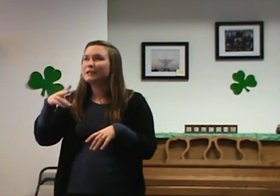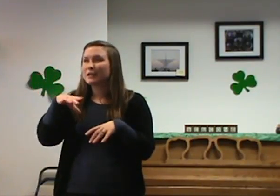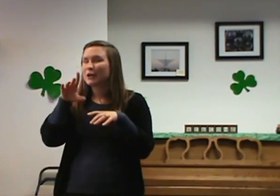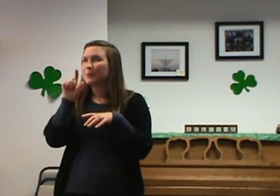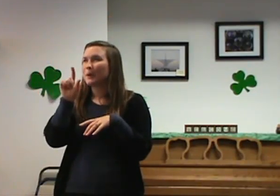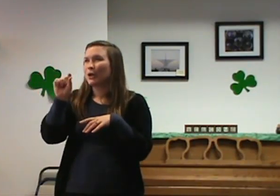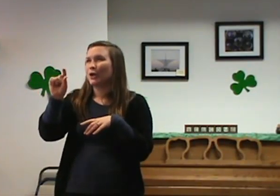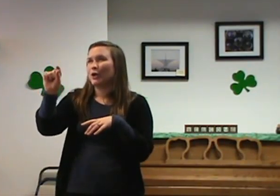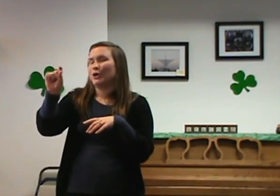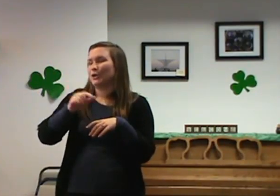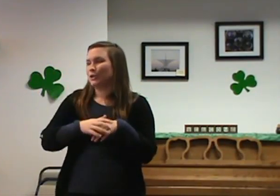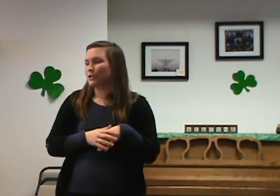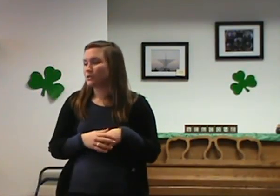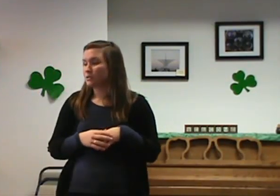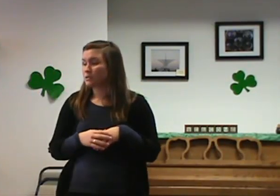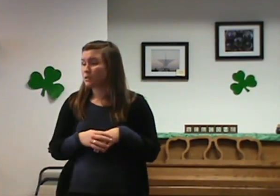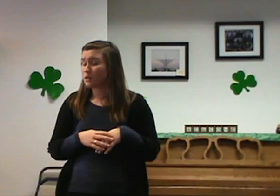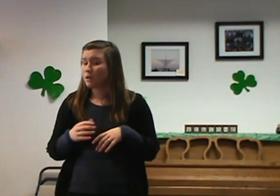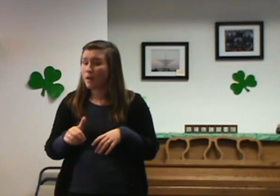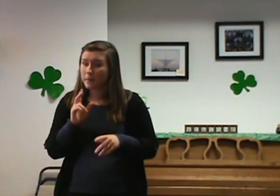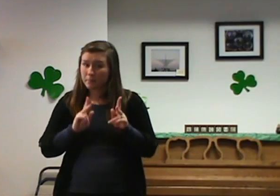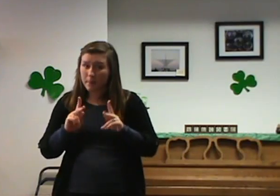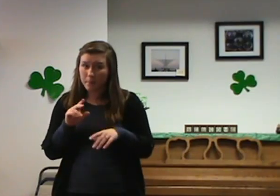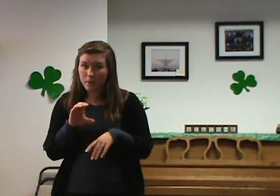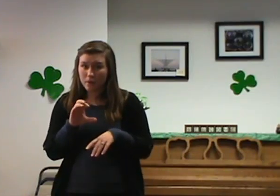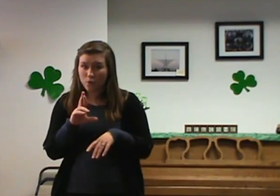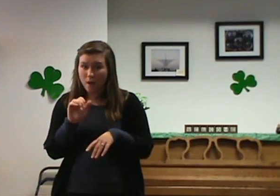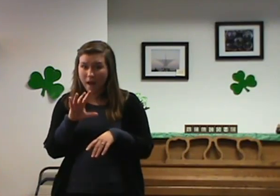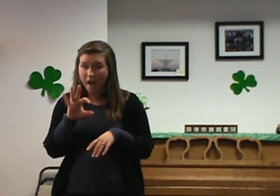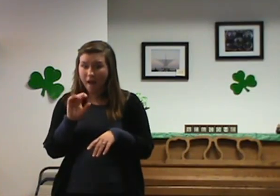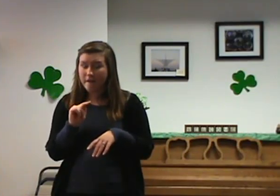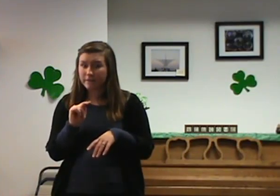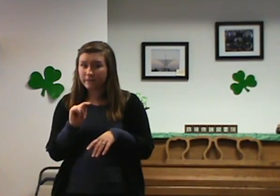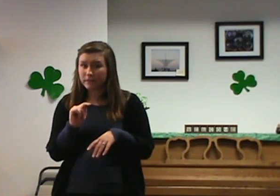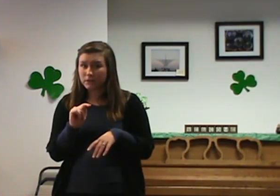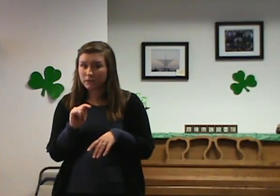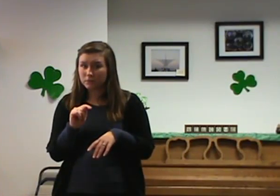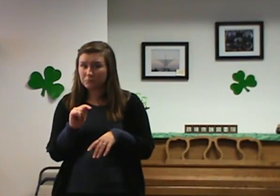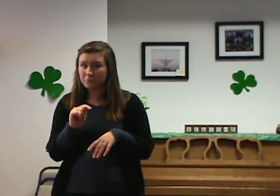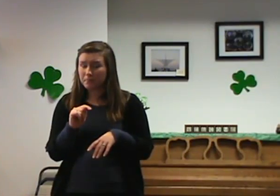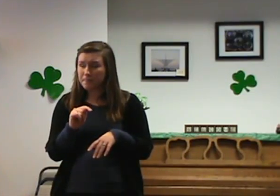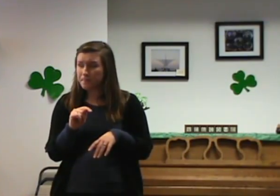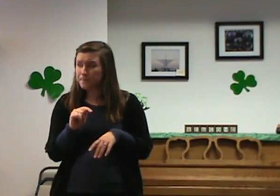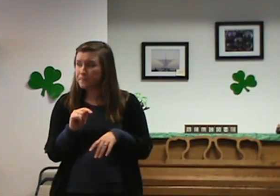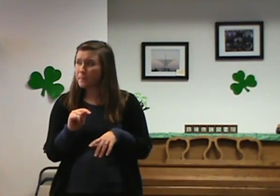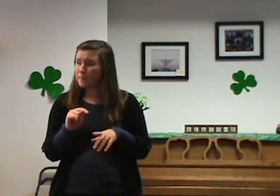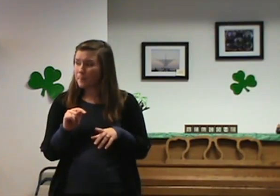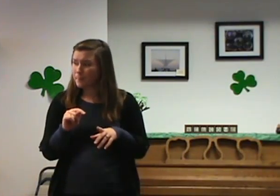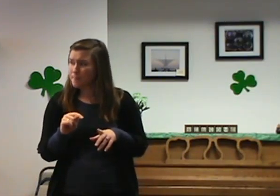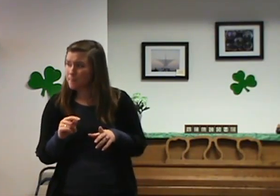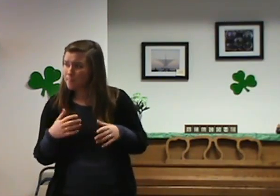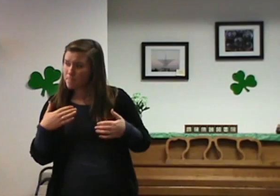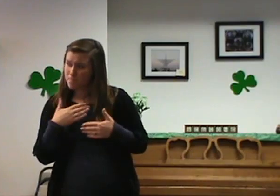jigsaw puzzles, you lay you build your puzzle here, but with this camera, you can swing it to the side, lay all